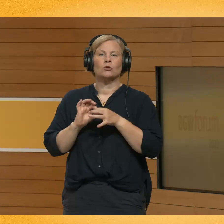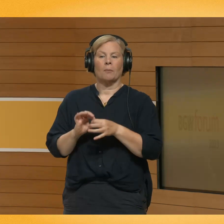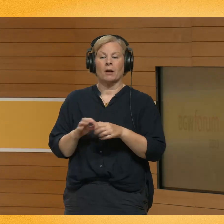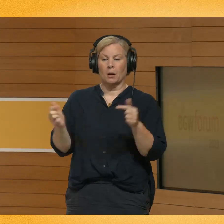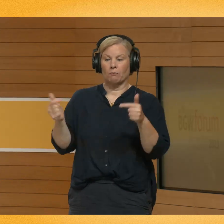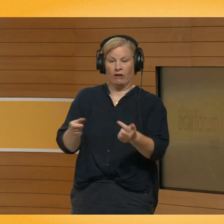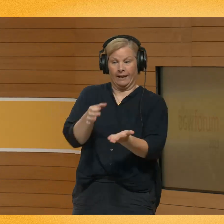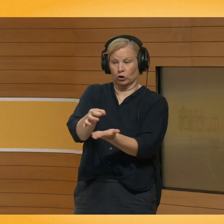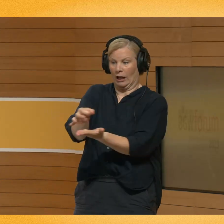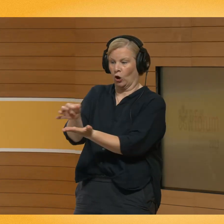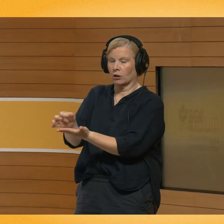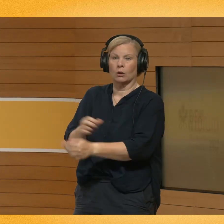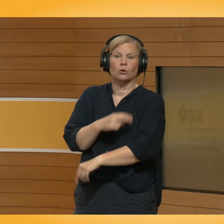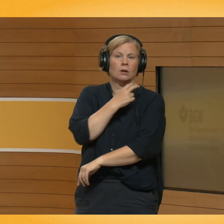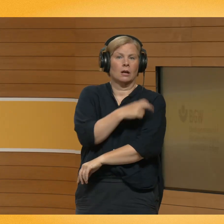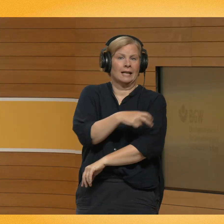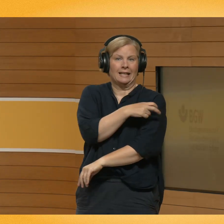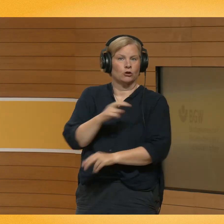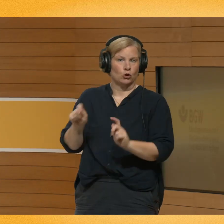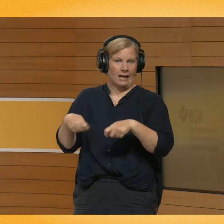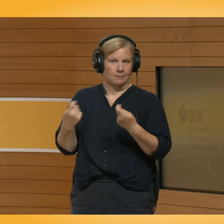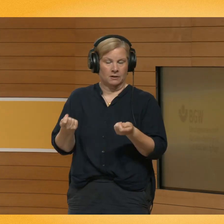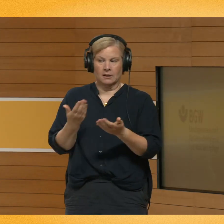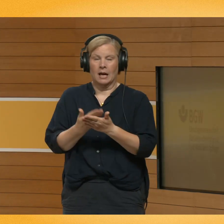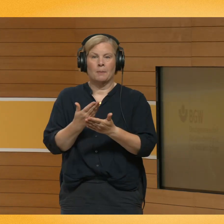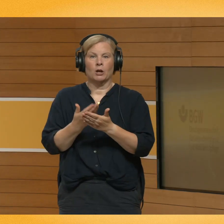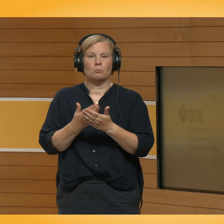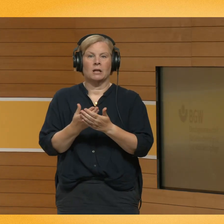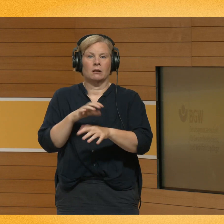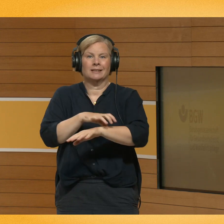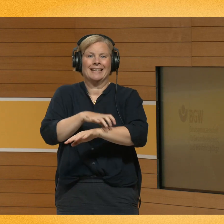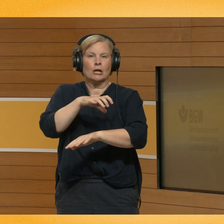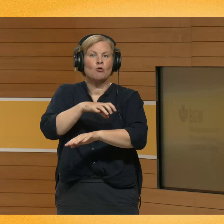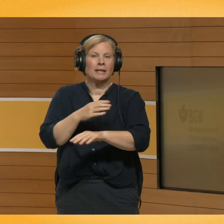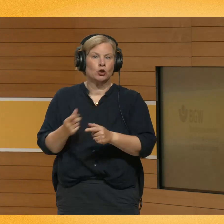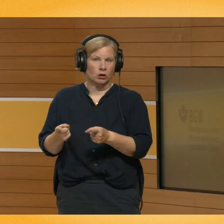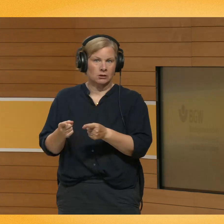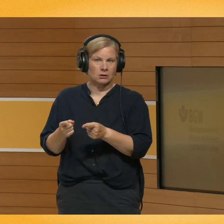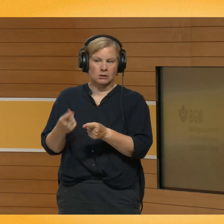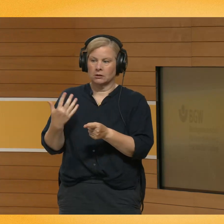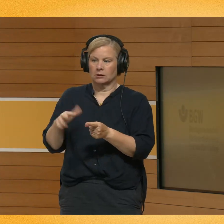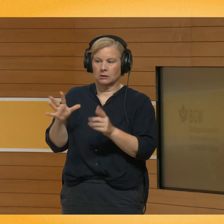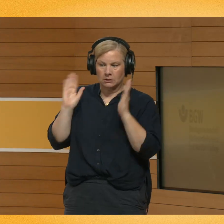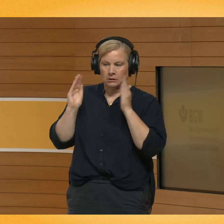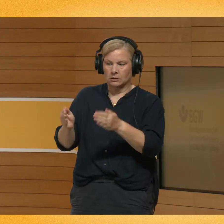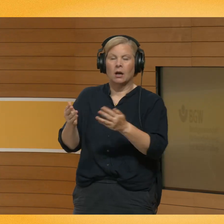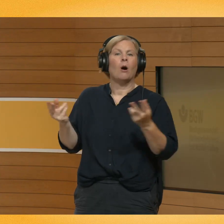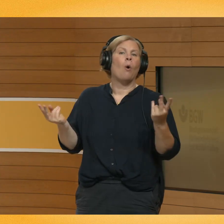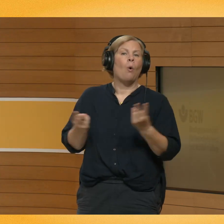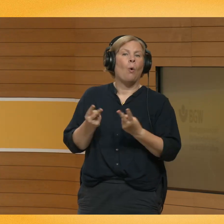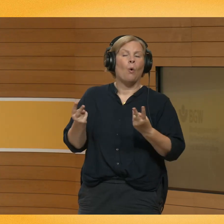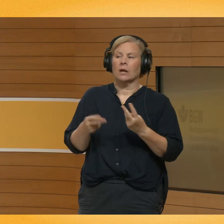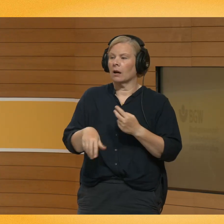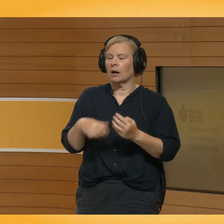minute being introduced and different new documentation in relation to those. So the focus is on the patient, but